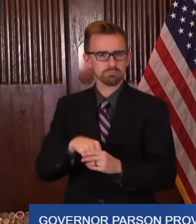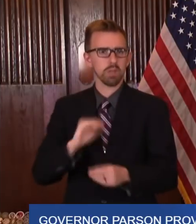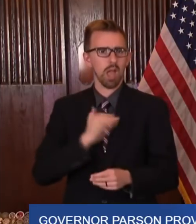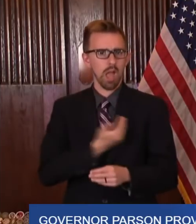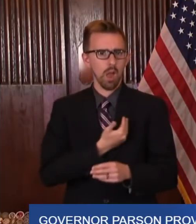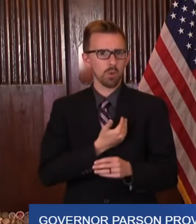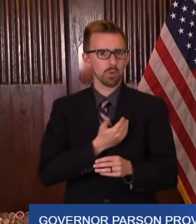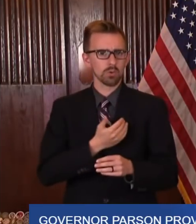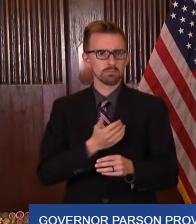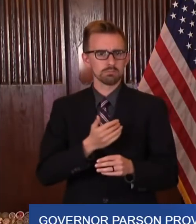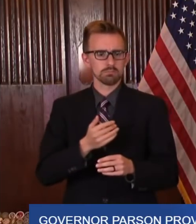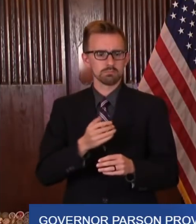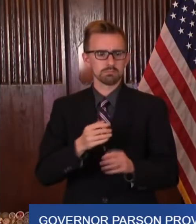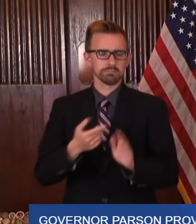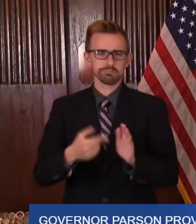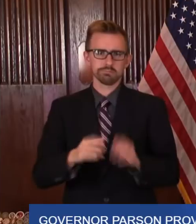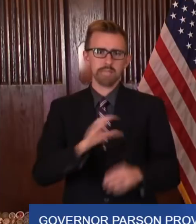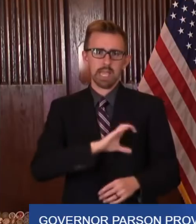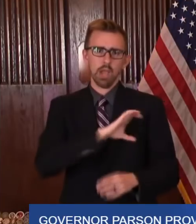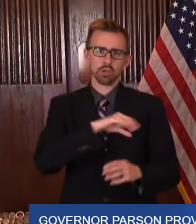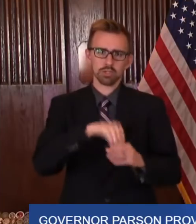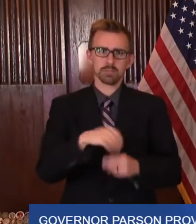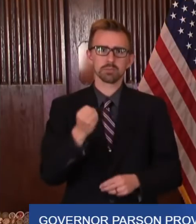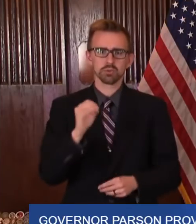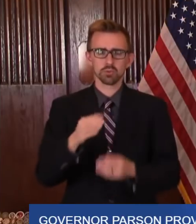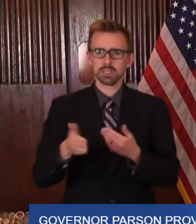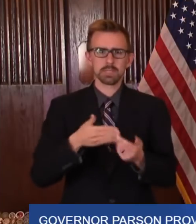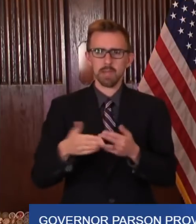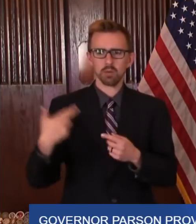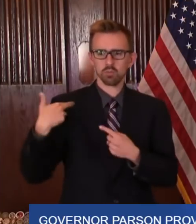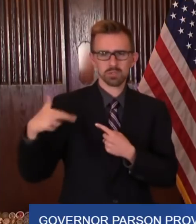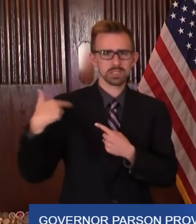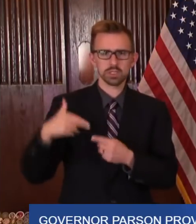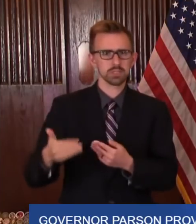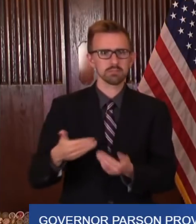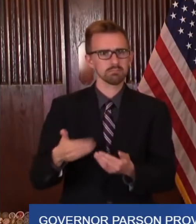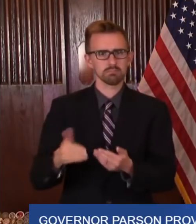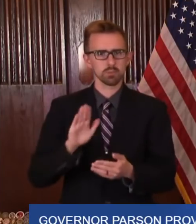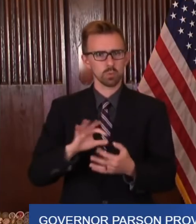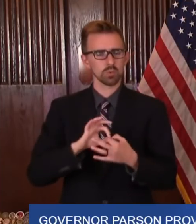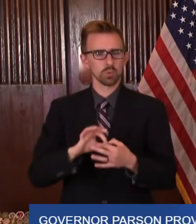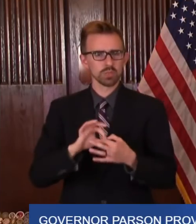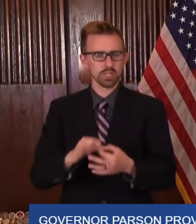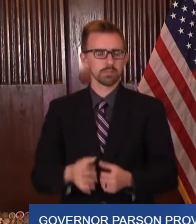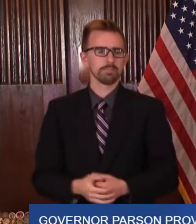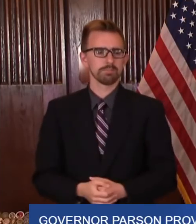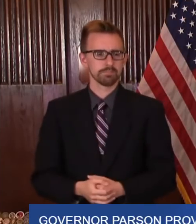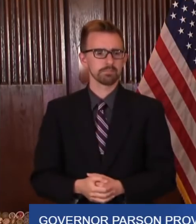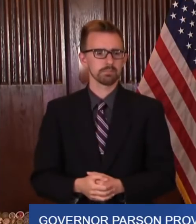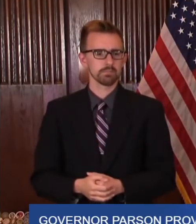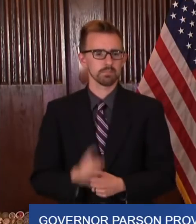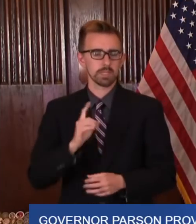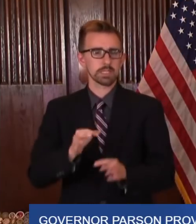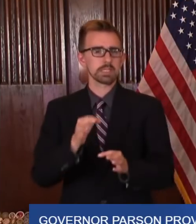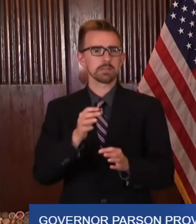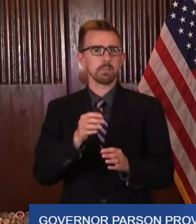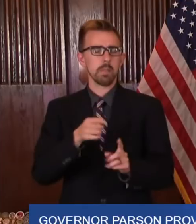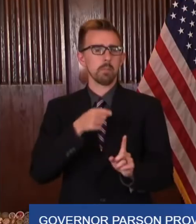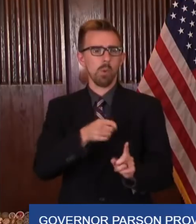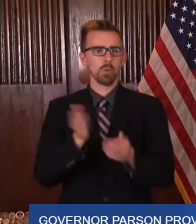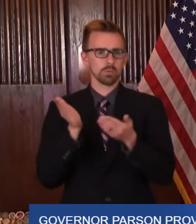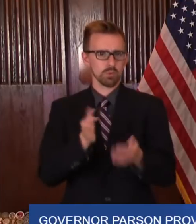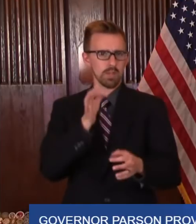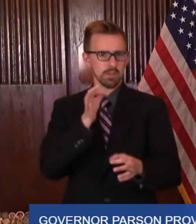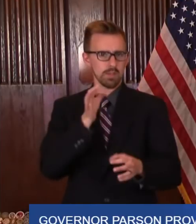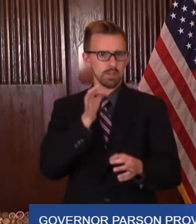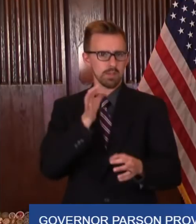who we are in the state of Missouri. No matter what religious domination you're associated with, the simple thing was that to bring faith. It wasn't a